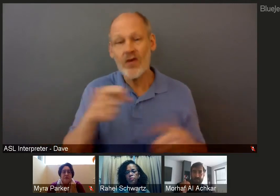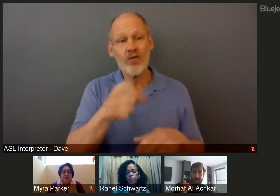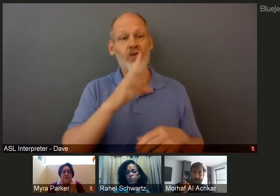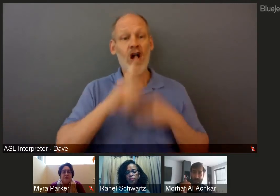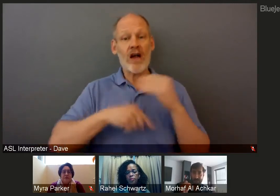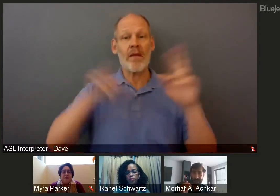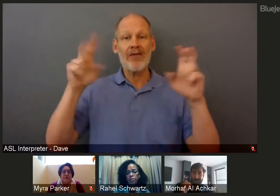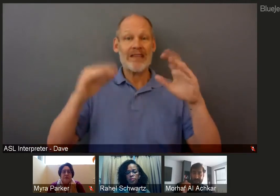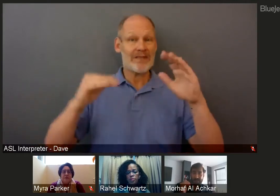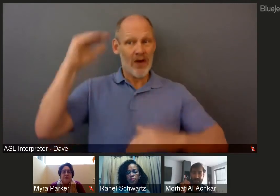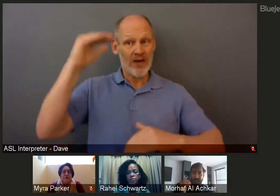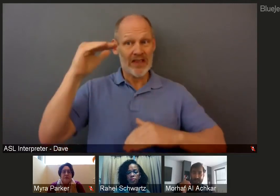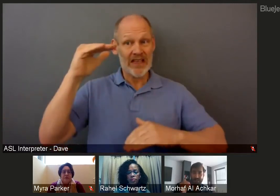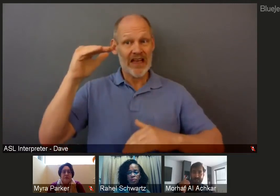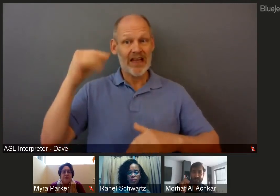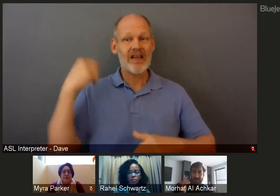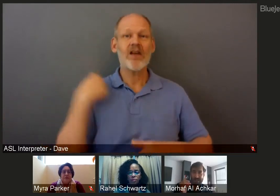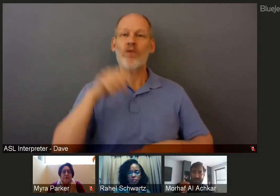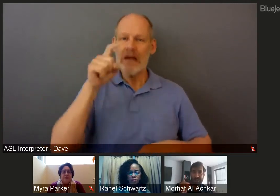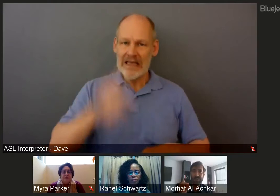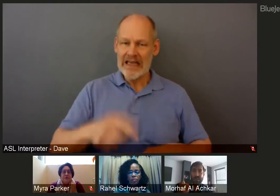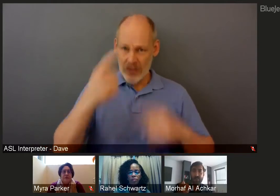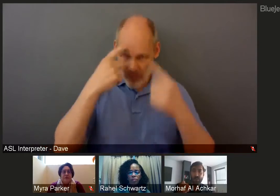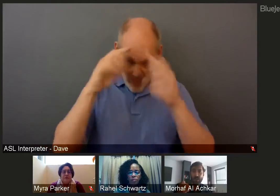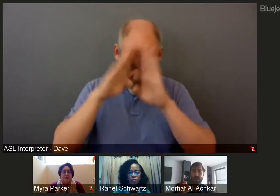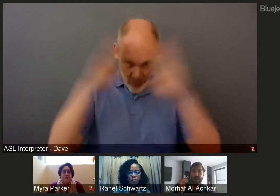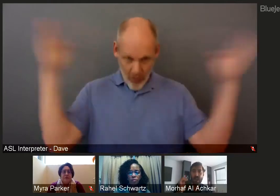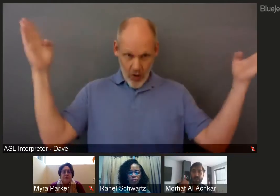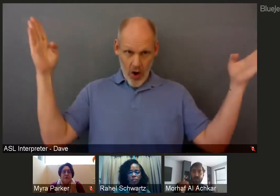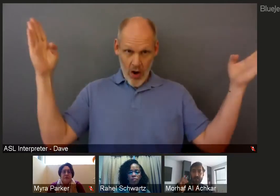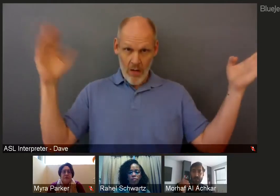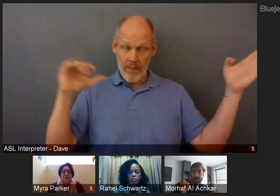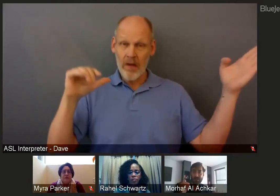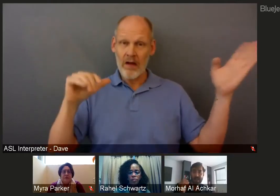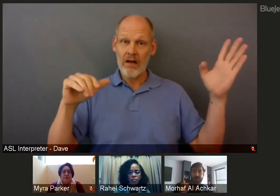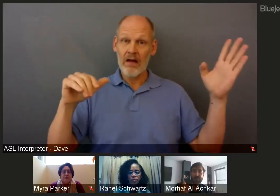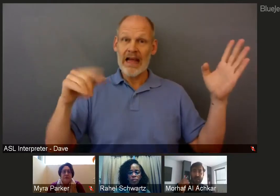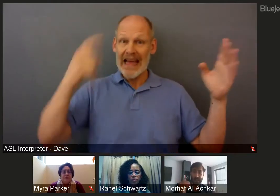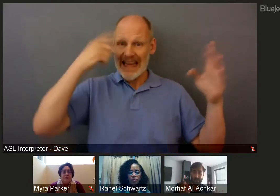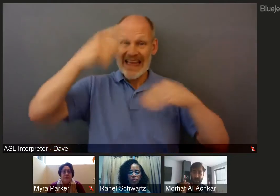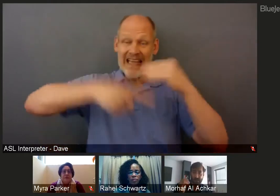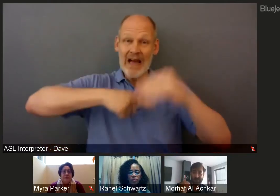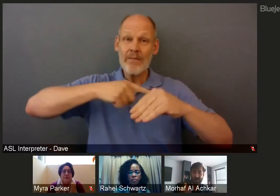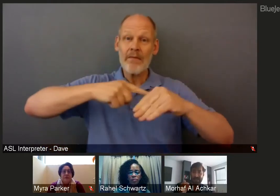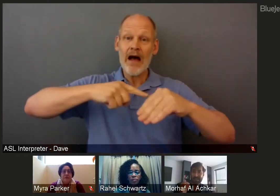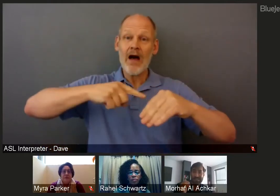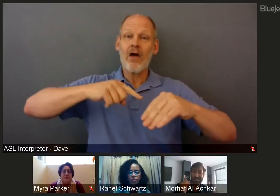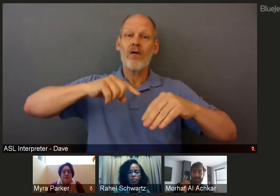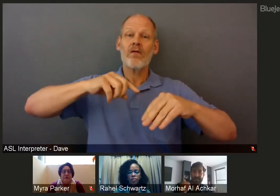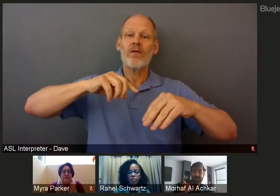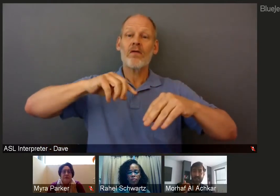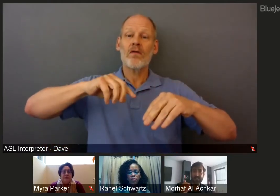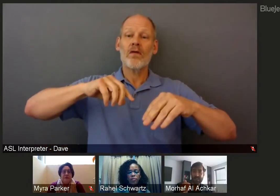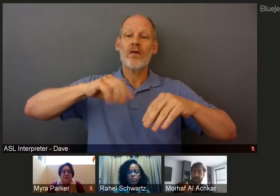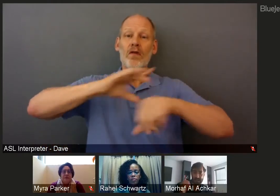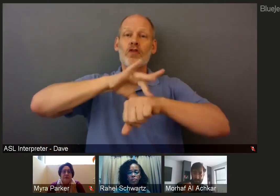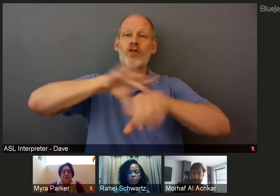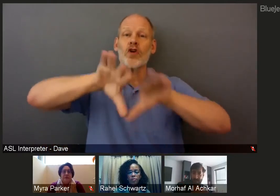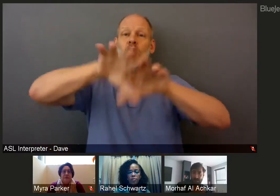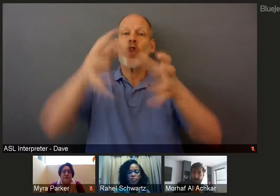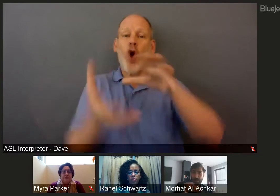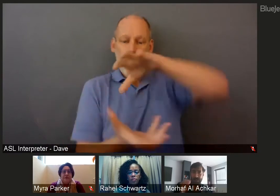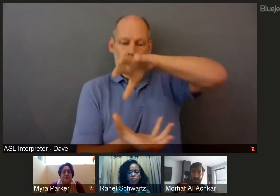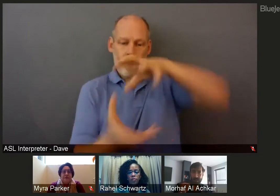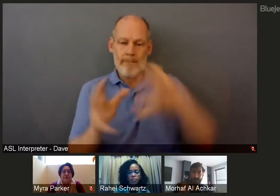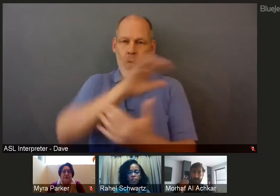we need to speak about it in an international solidarity framework. Every person, every life on this planet is sacred.